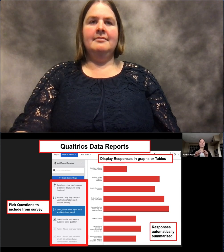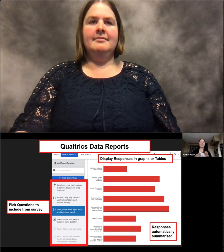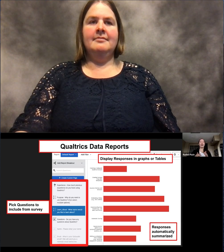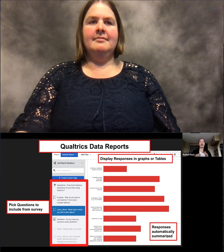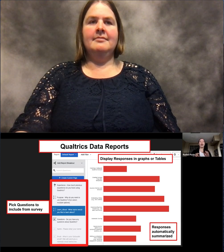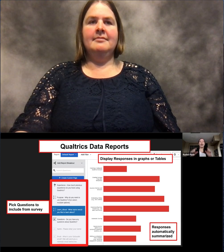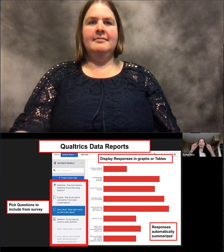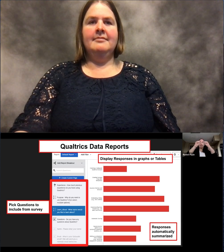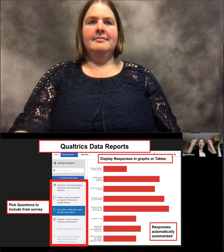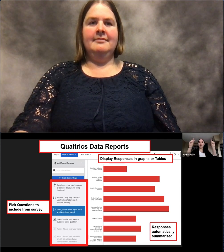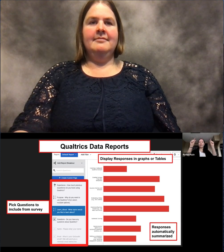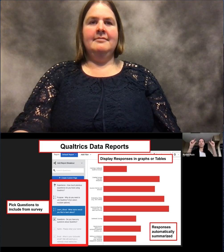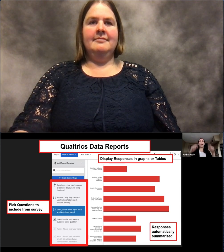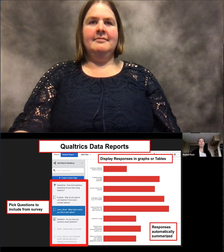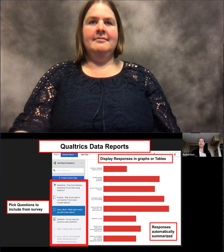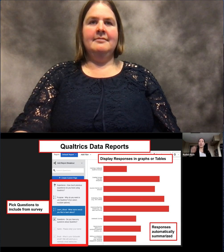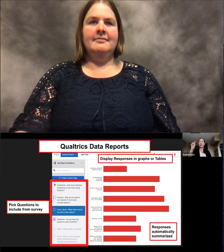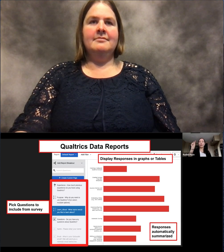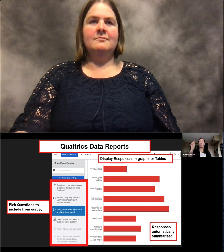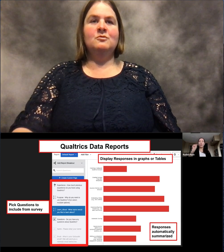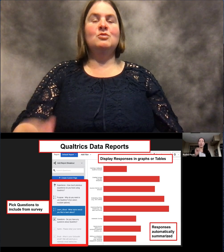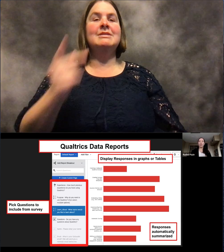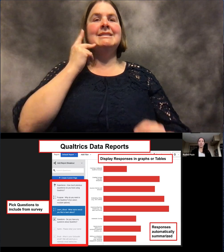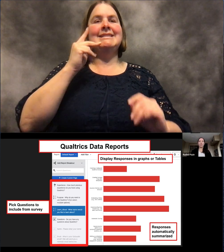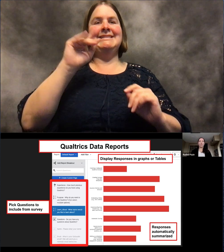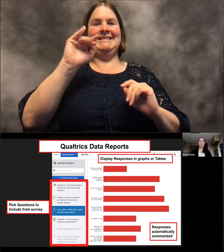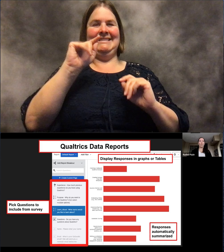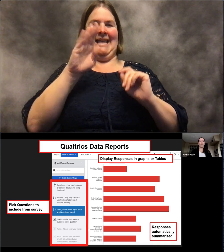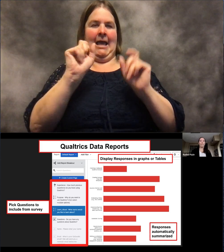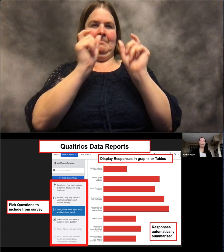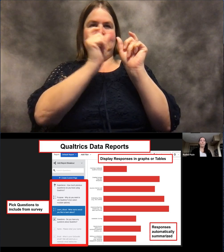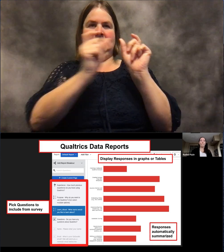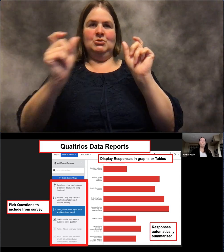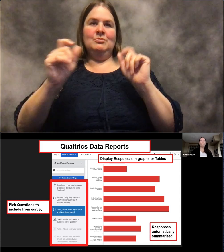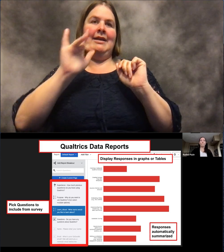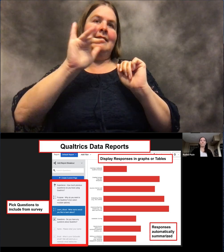So at the tabs at the top, you can click reports.